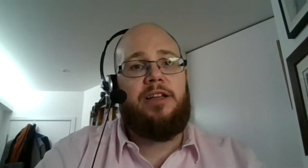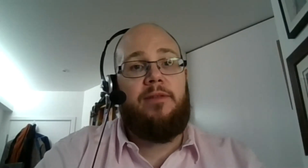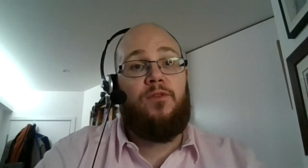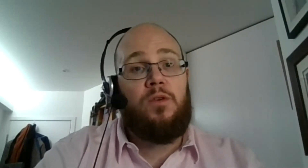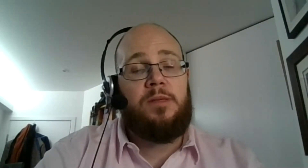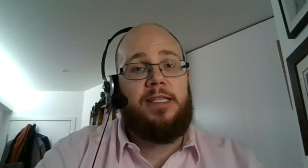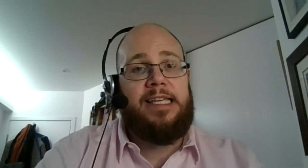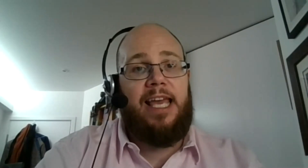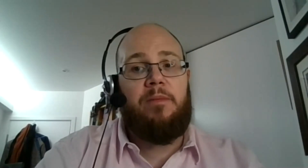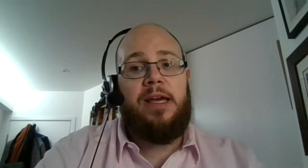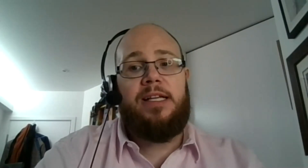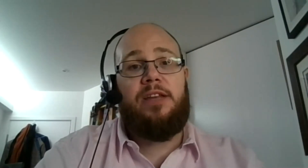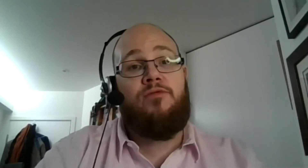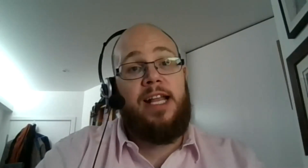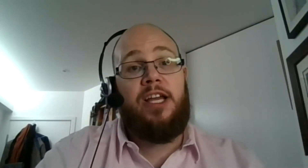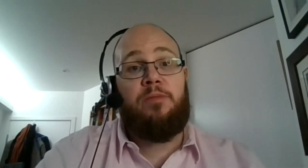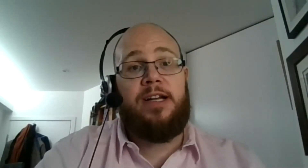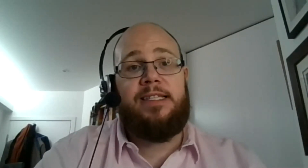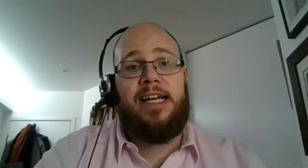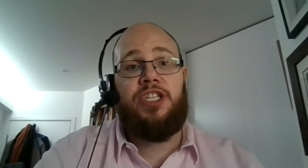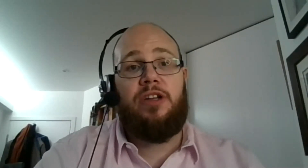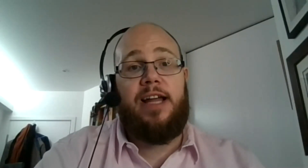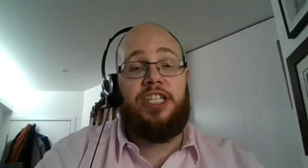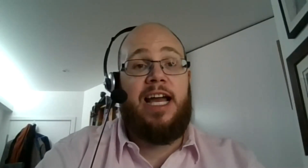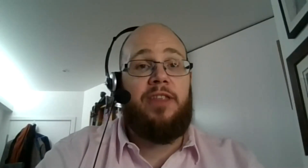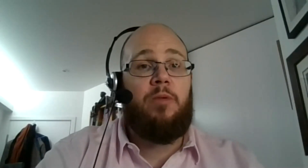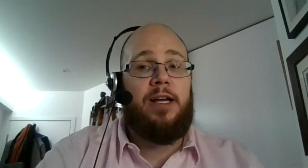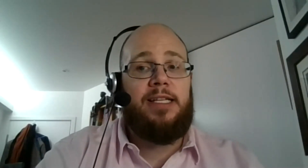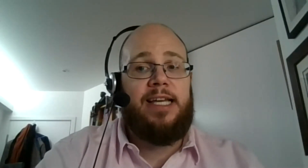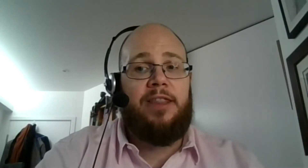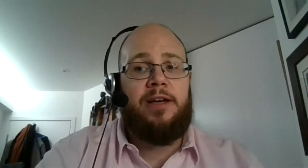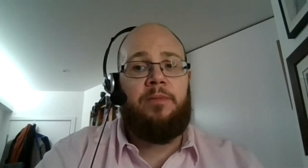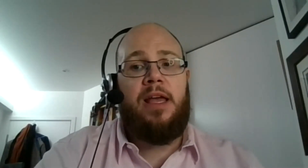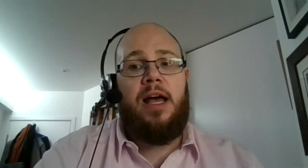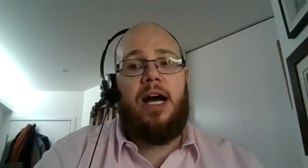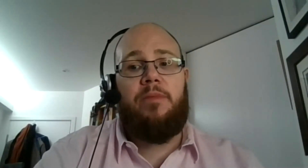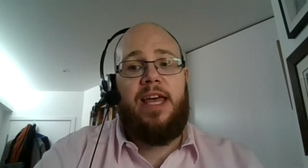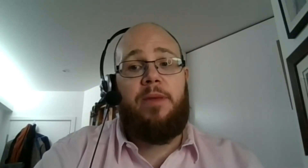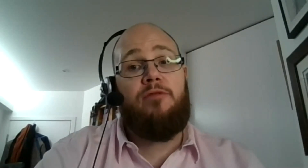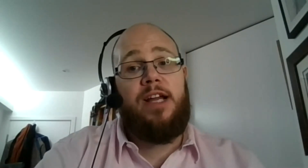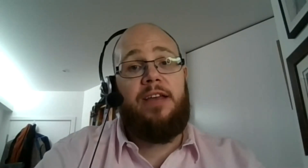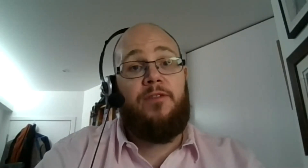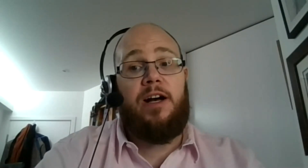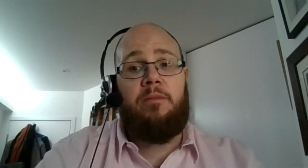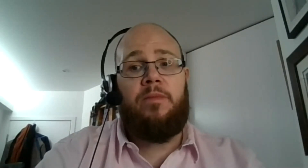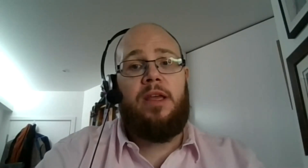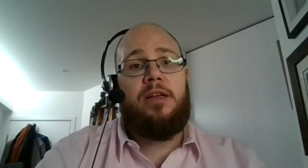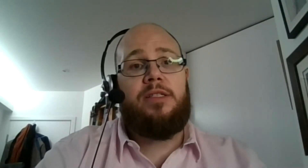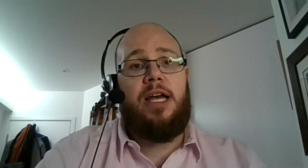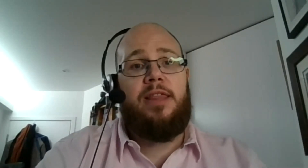our enforcement team did a really good presentation on actually how they're working together. They're being really firm. So their